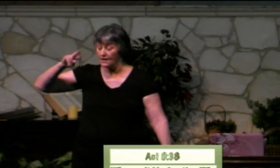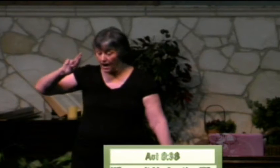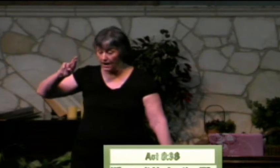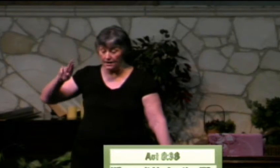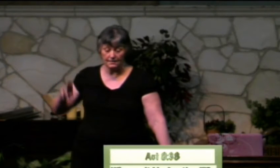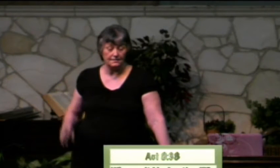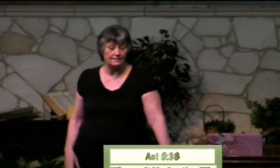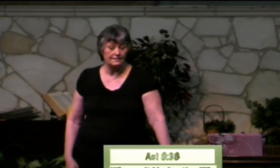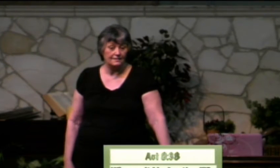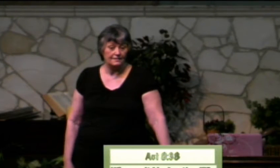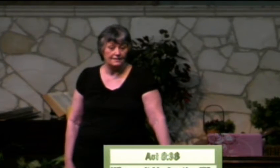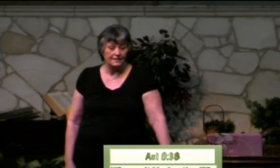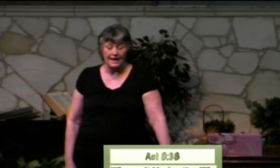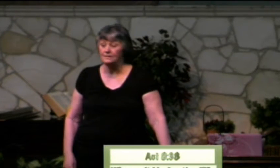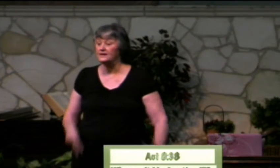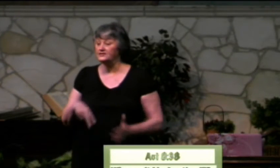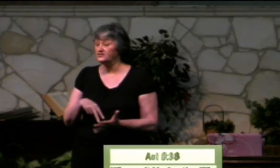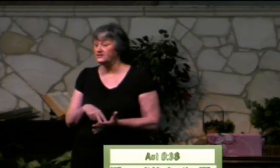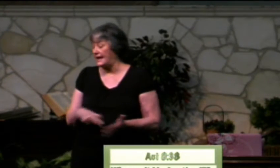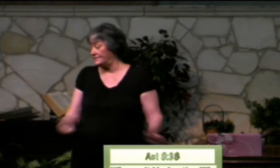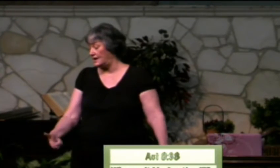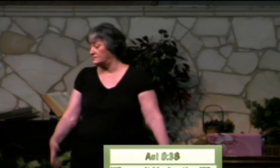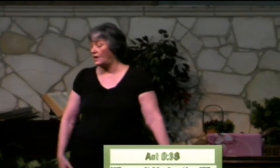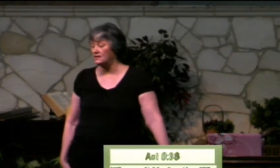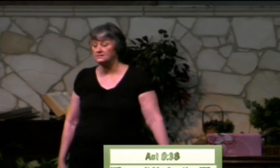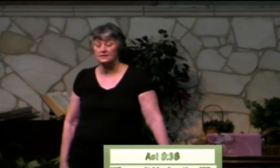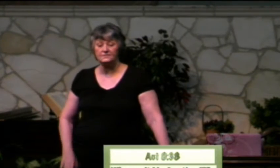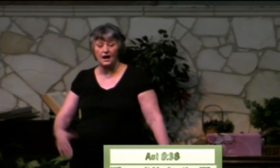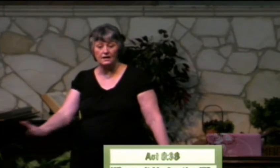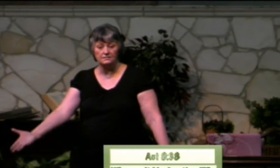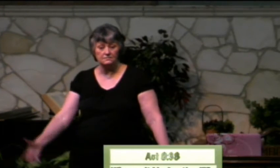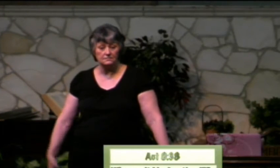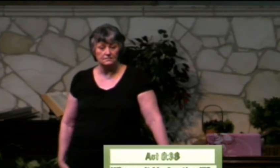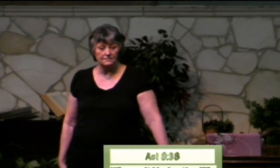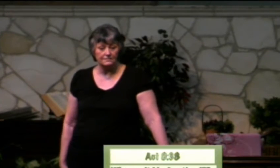CPR, and we just stand there and watch them die.